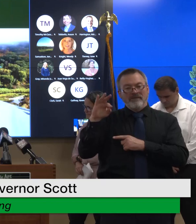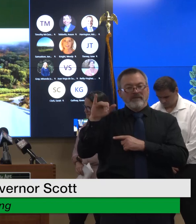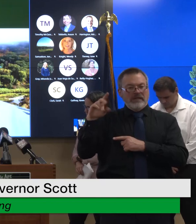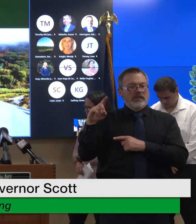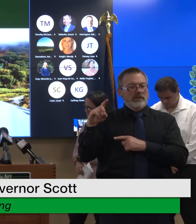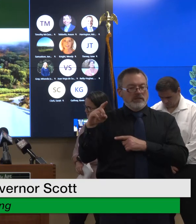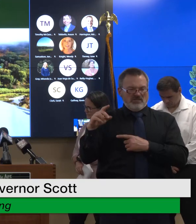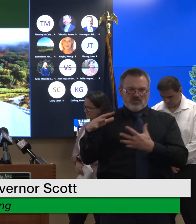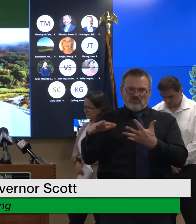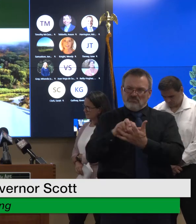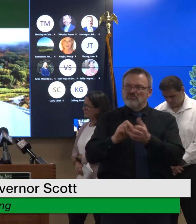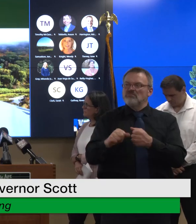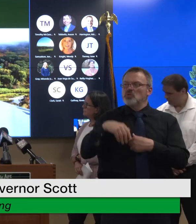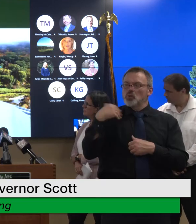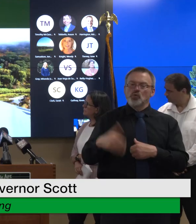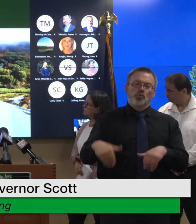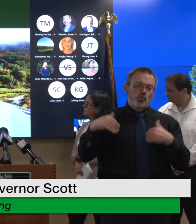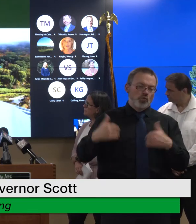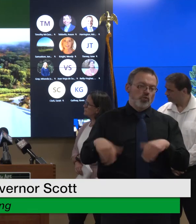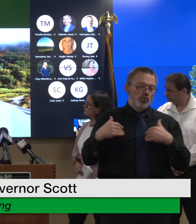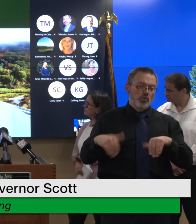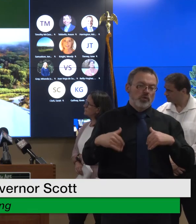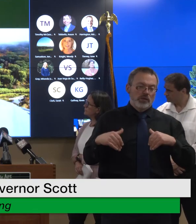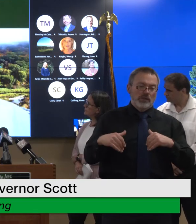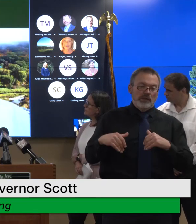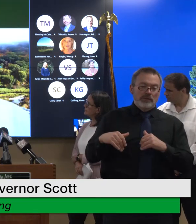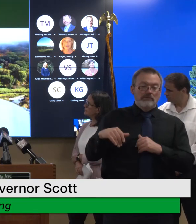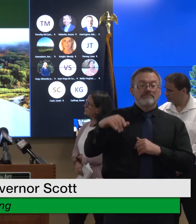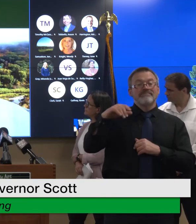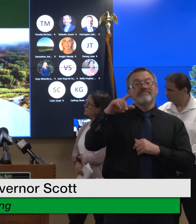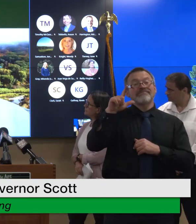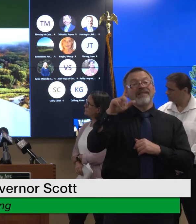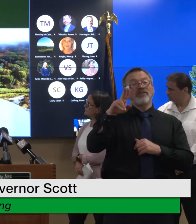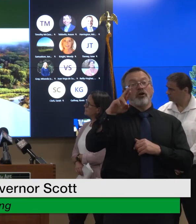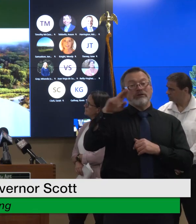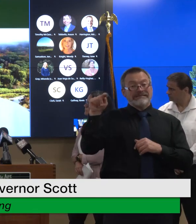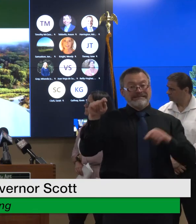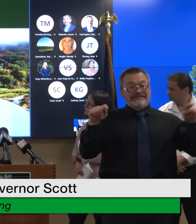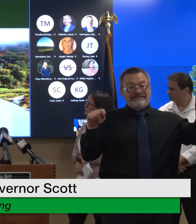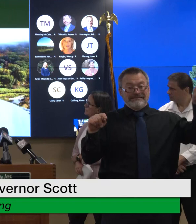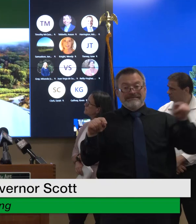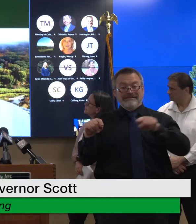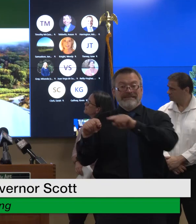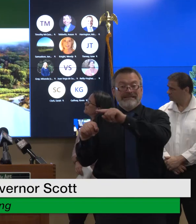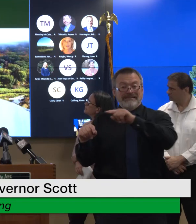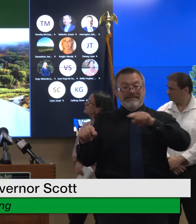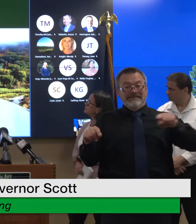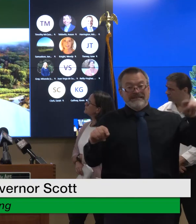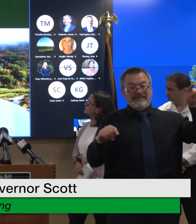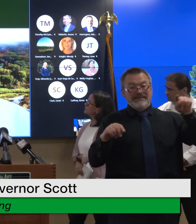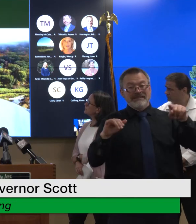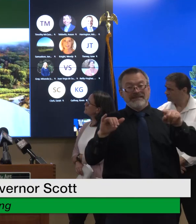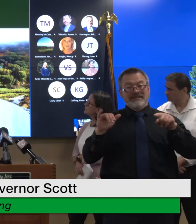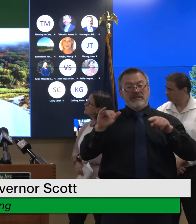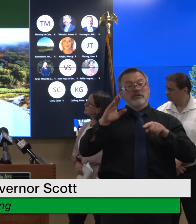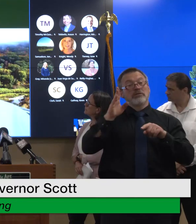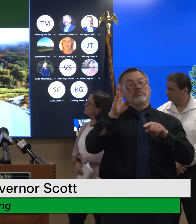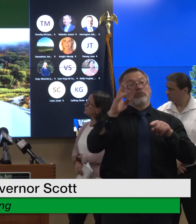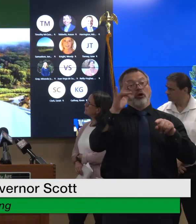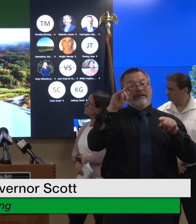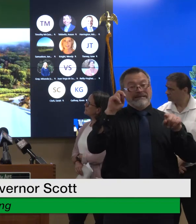The Lamoille Valley Rail Trail from Barrel, the prior storm in the first part of